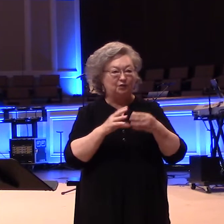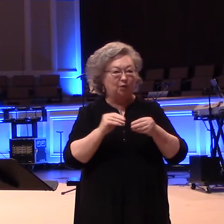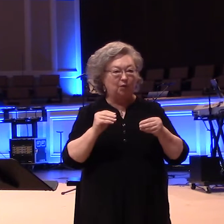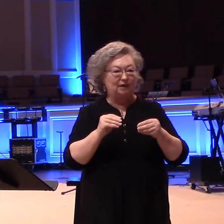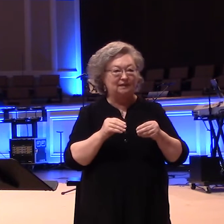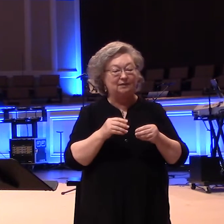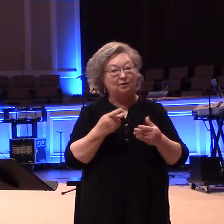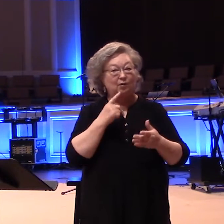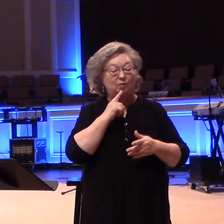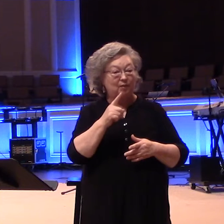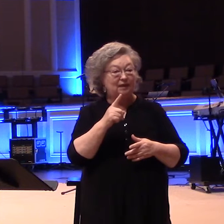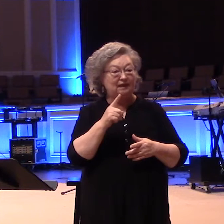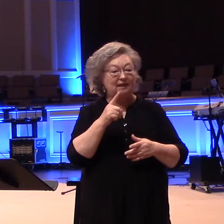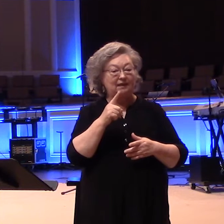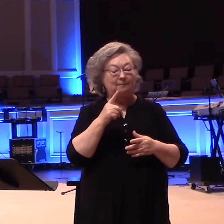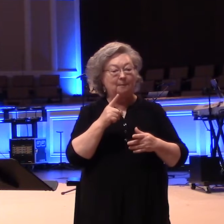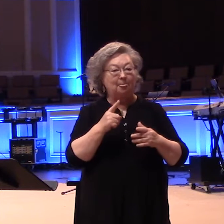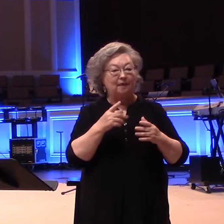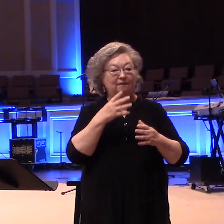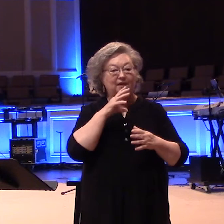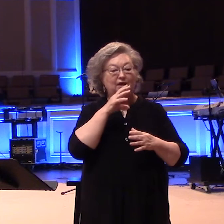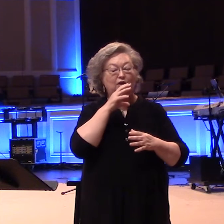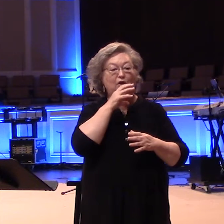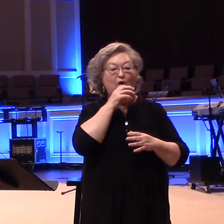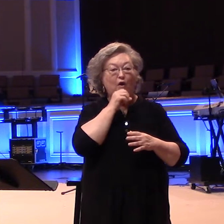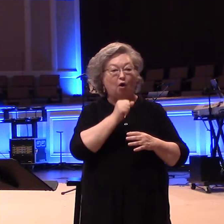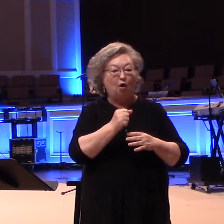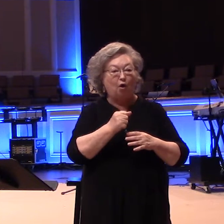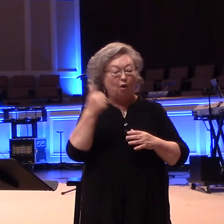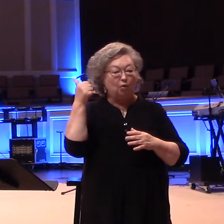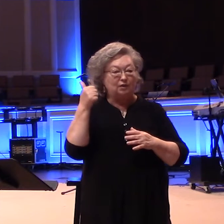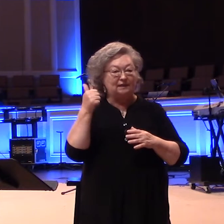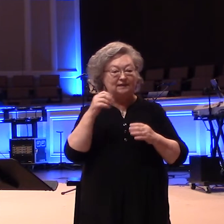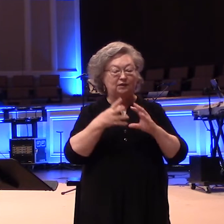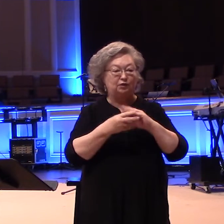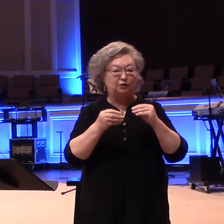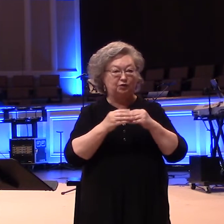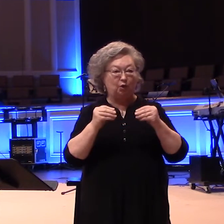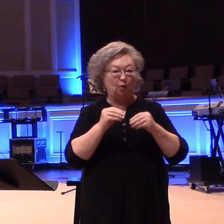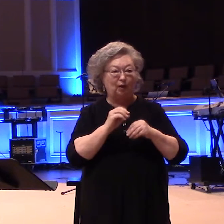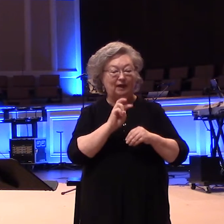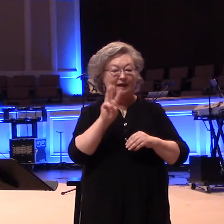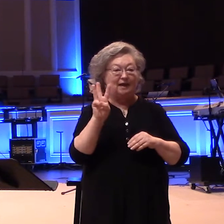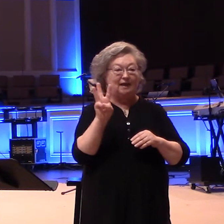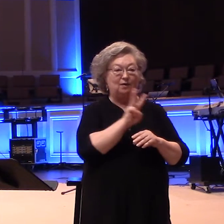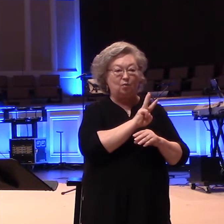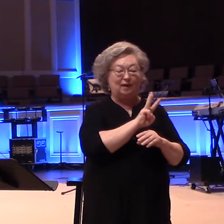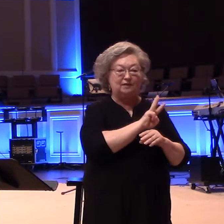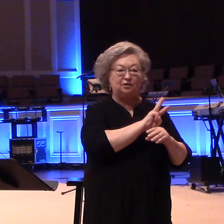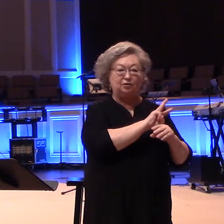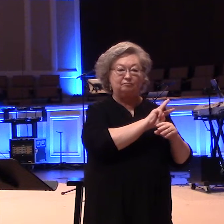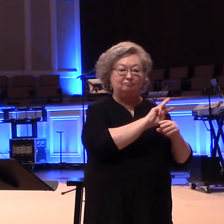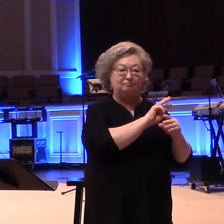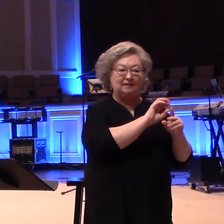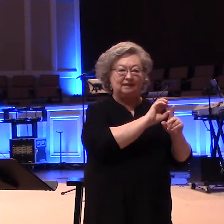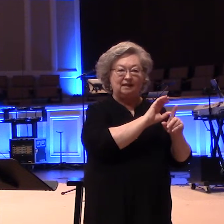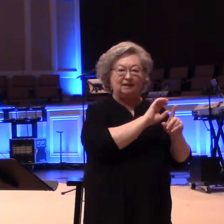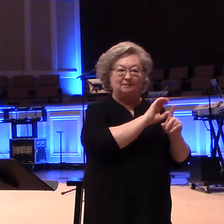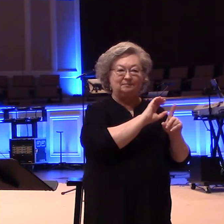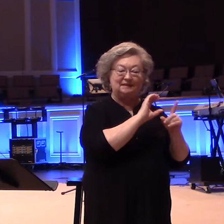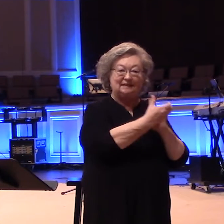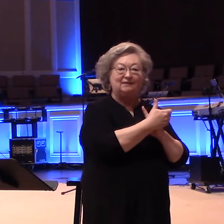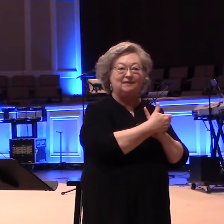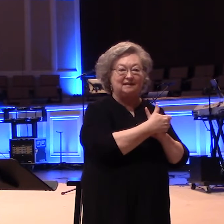Western civilization is the Odyssey. It's written by Homer. It's 8 centuries before Christ. That